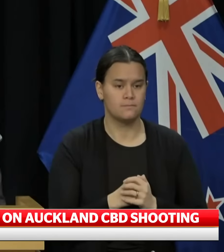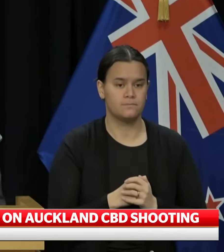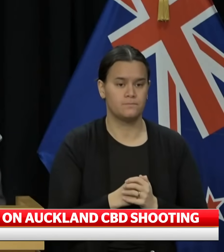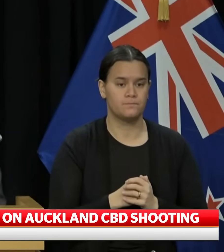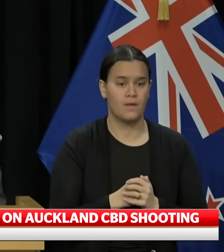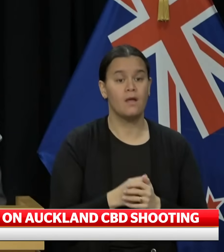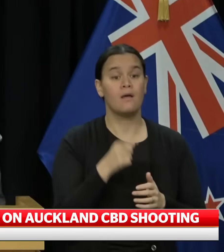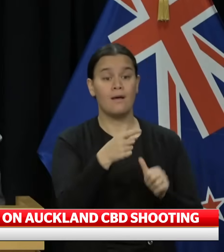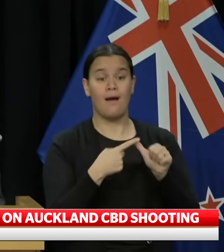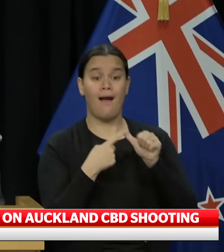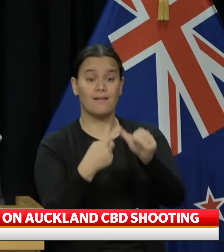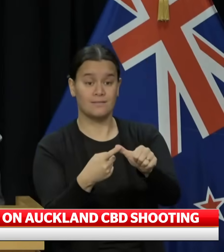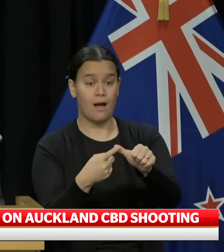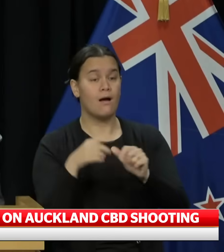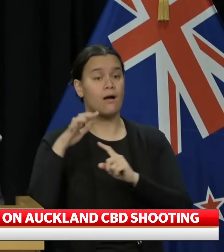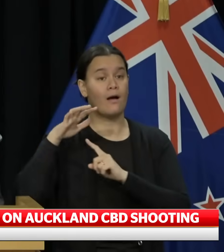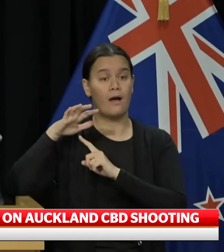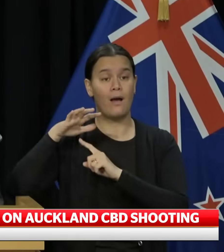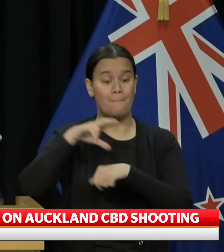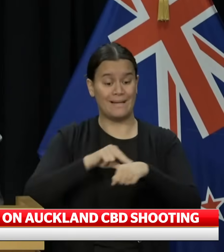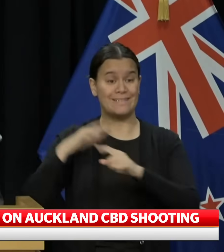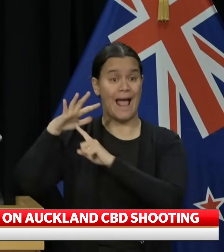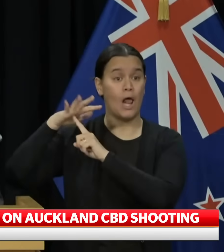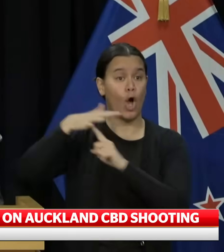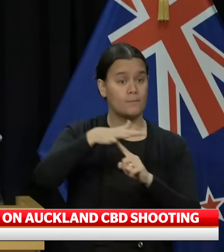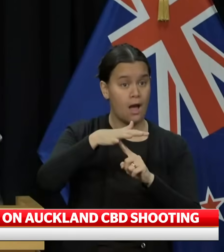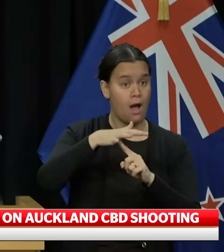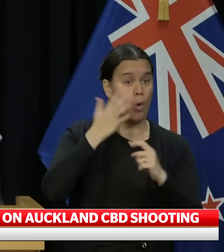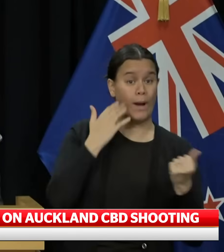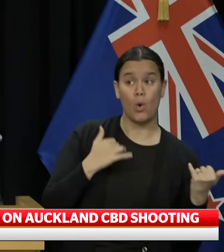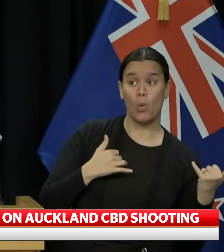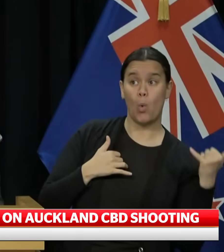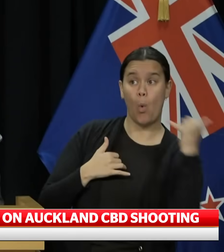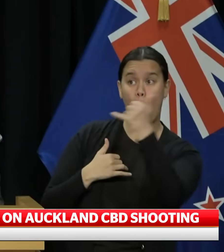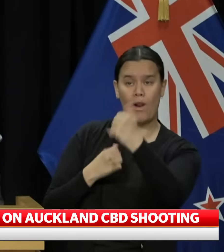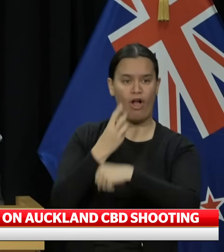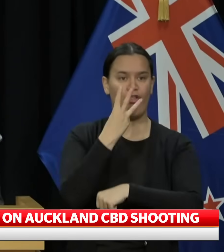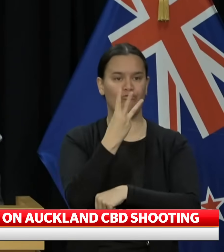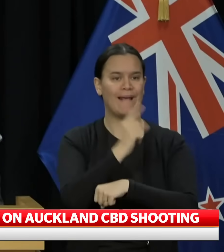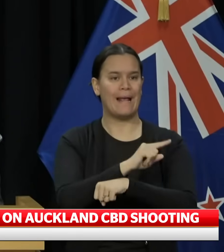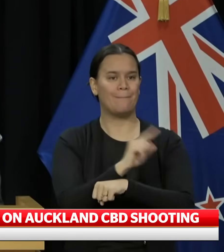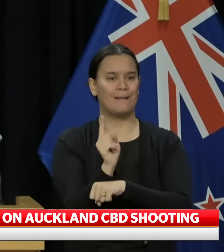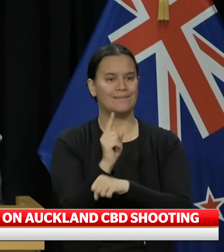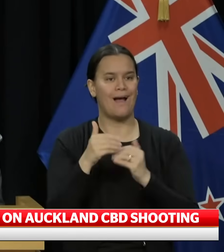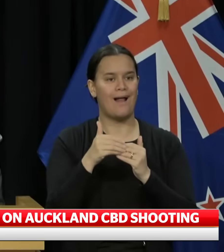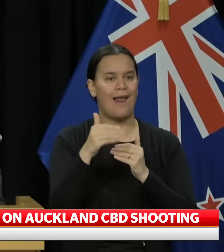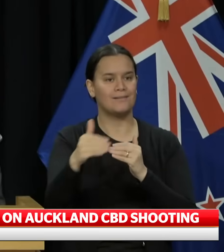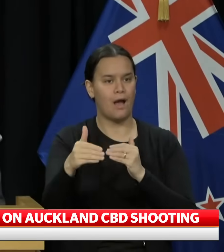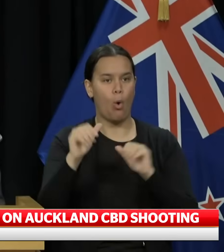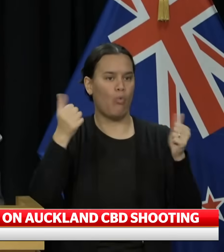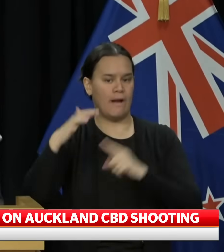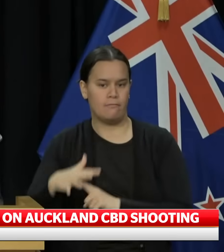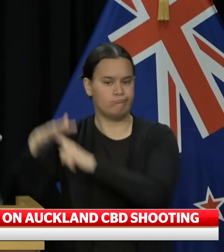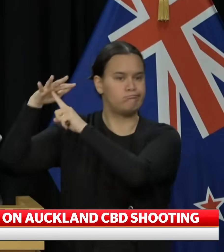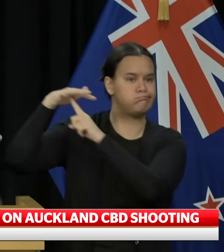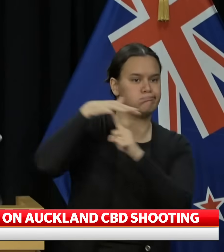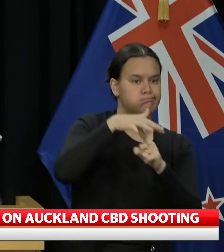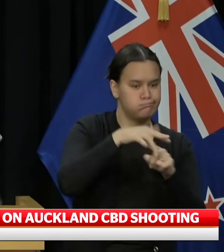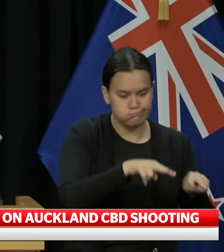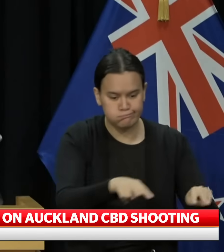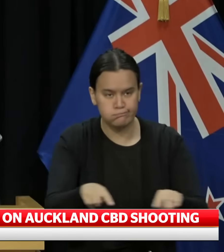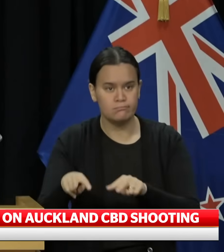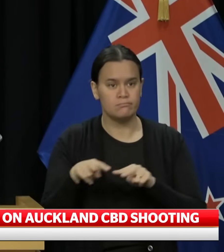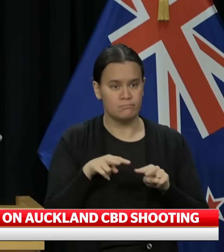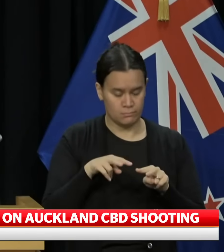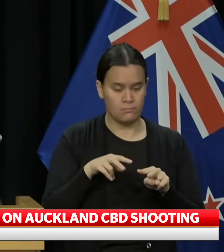being received. The on-the-ground police arrived within 11 minutes, the armed defenders squad within 4 minutes after that.